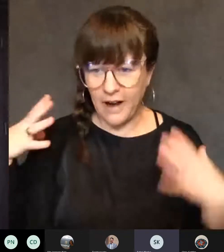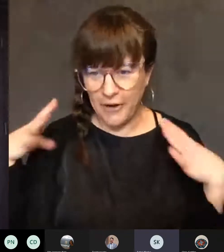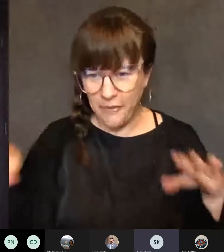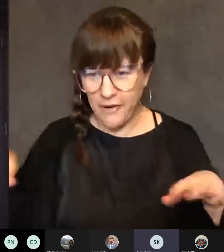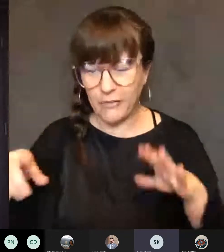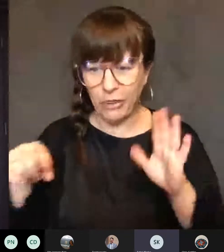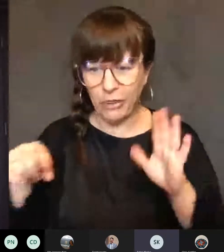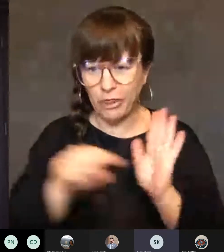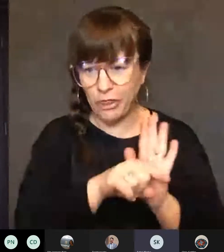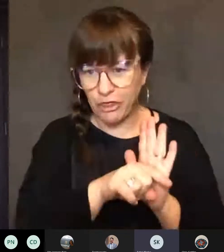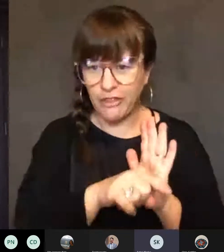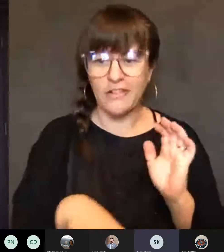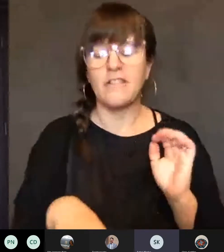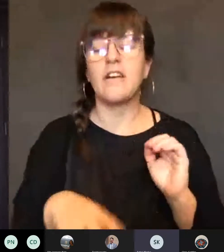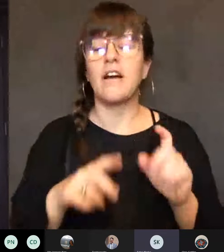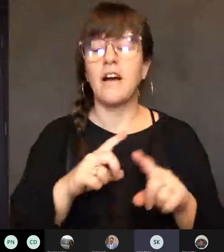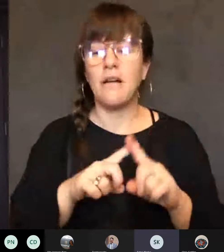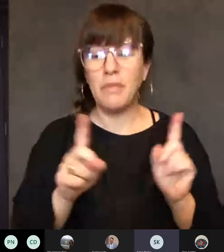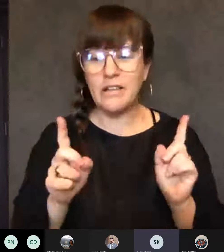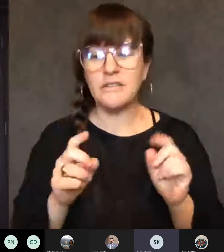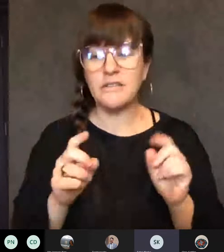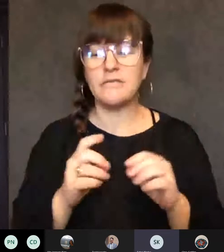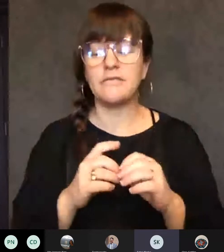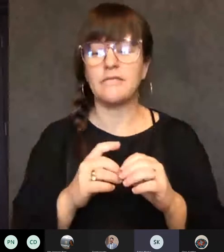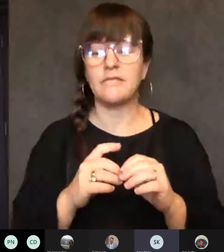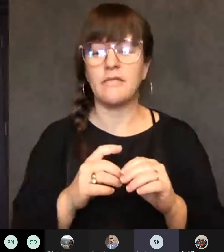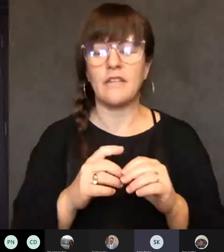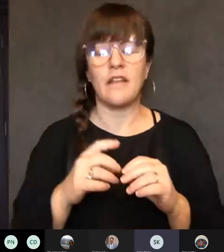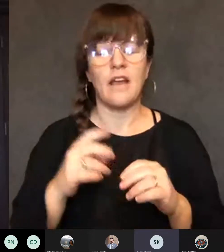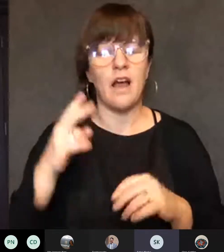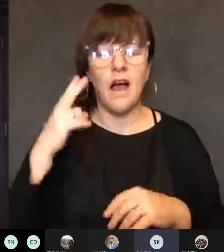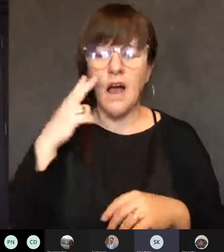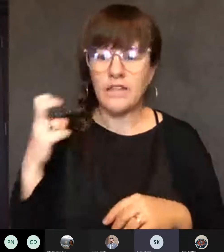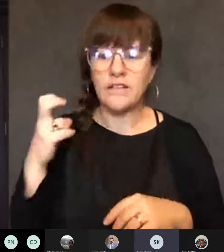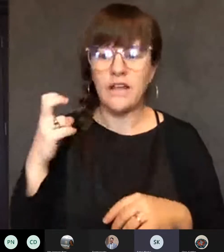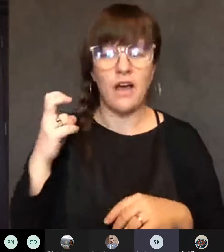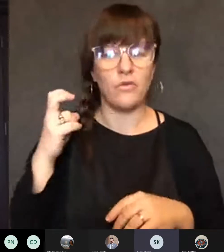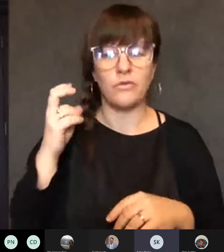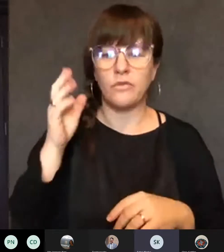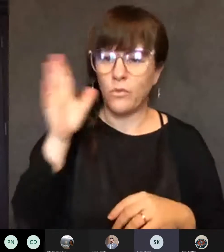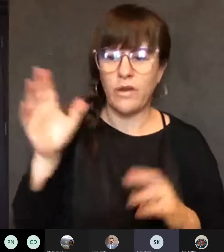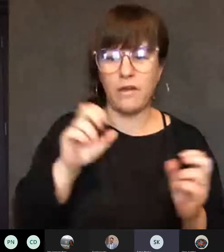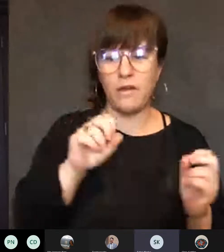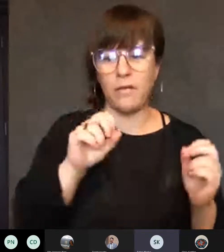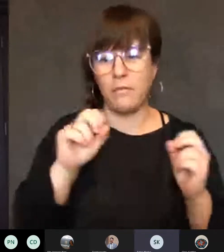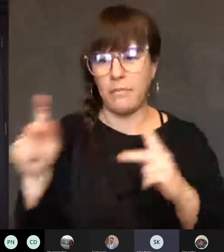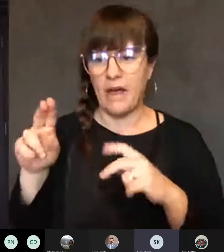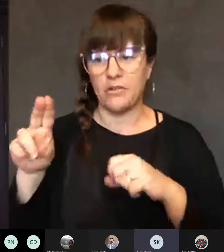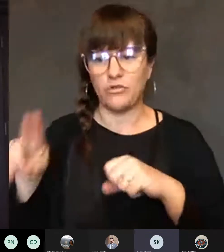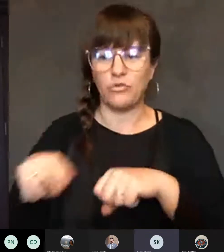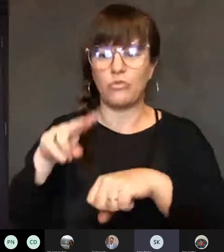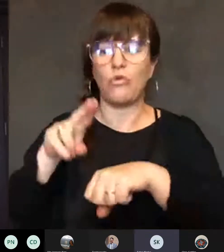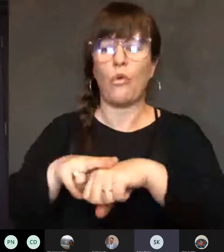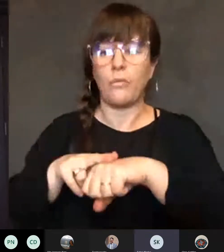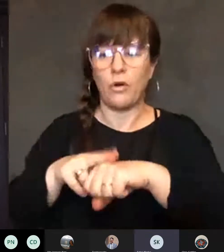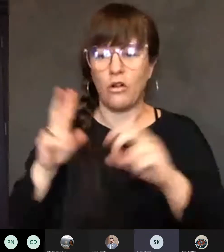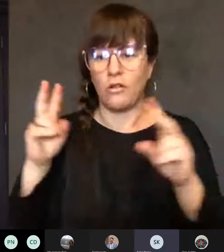that we're going to return to quote unquote normal operations within the